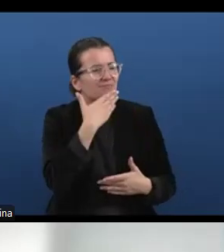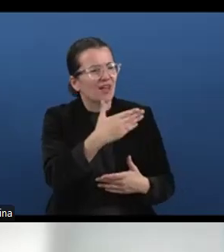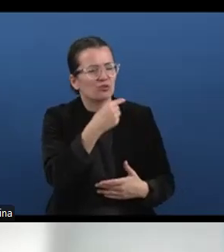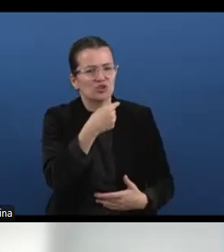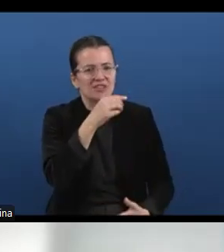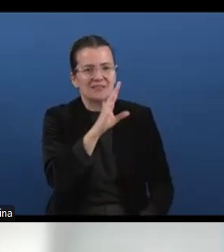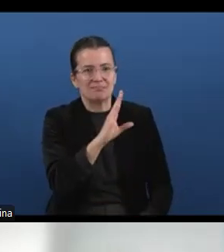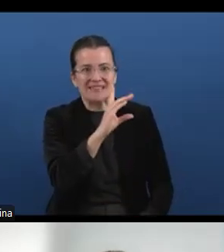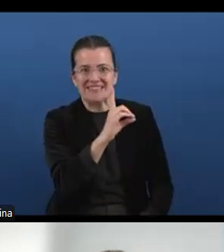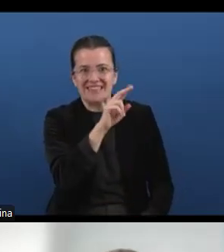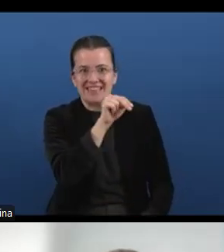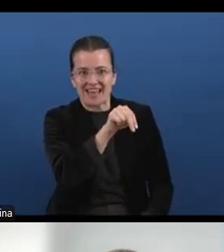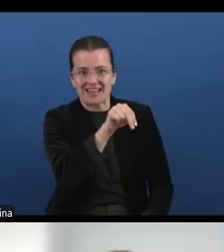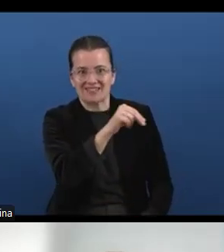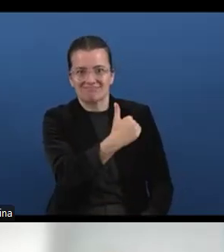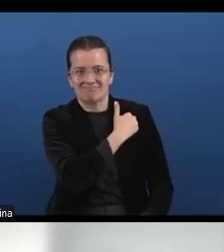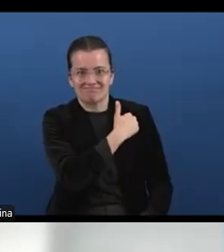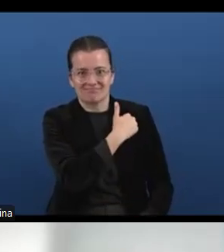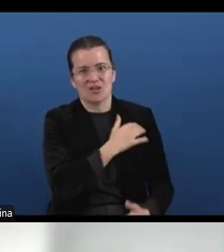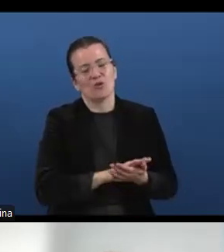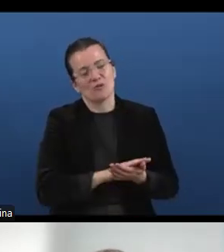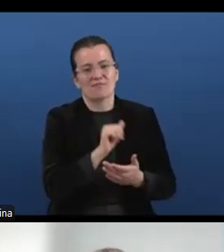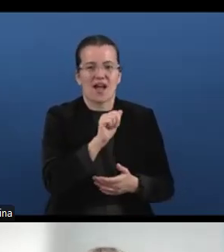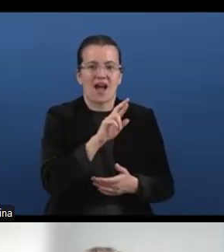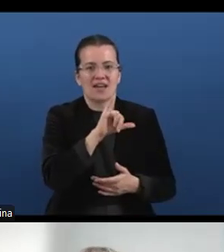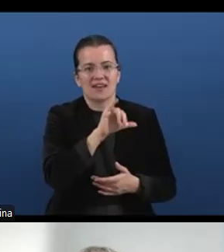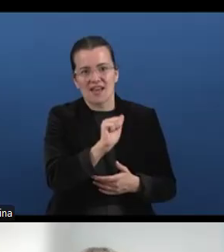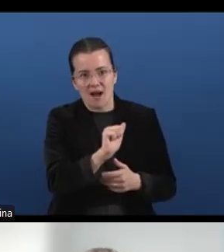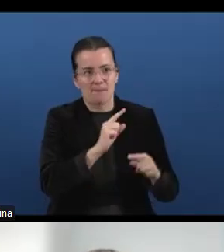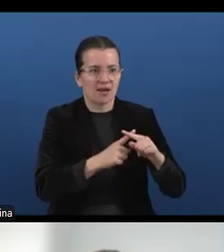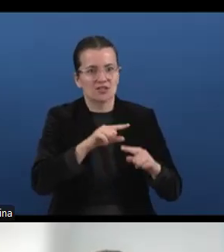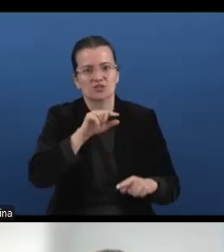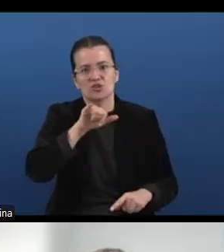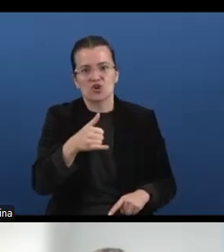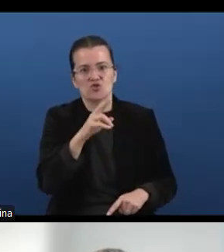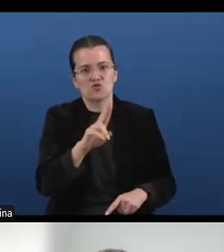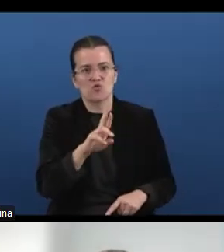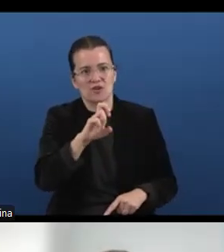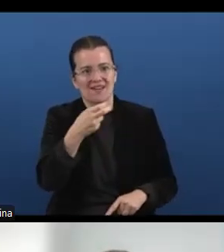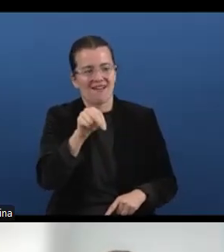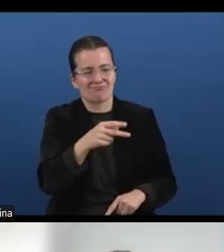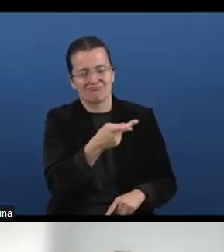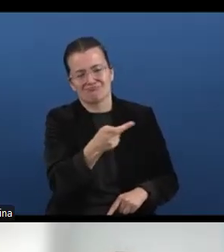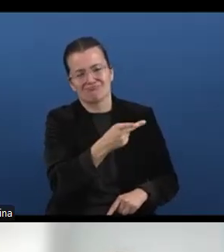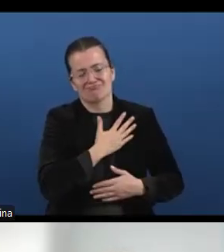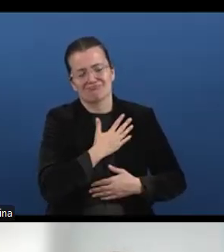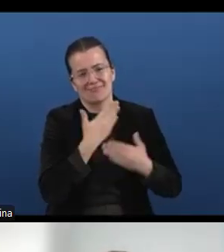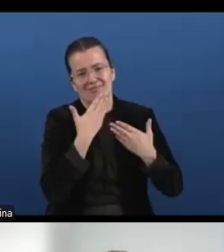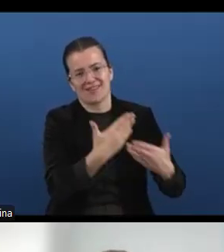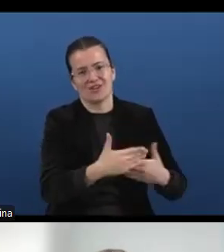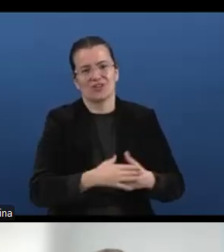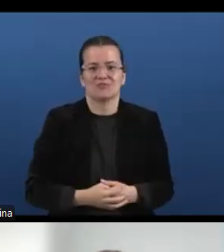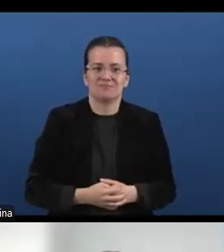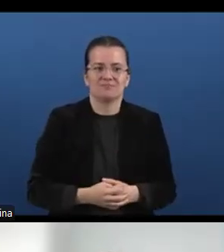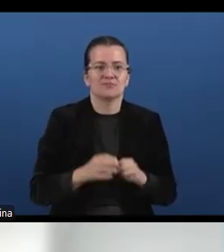thanks to Aria and Jürgen. So maybe we can go to the next slide, please, Aria or Jürgen, just to